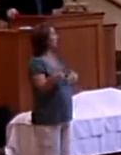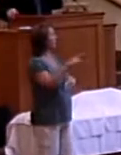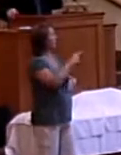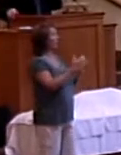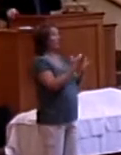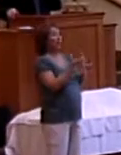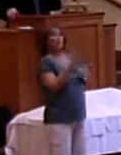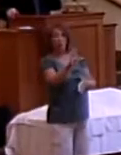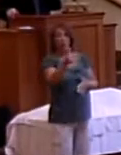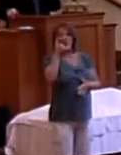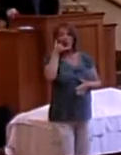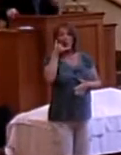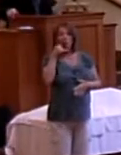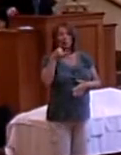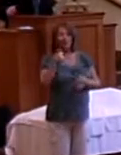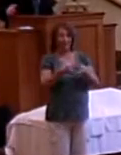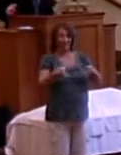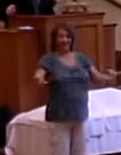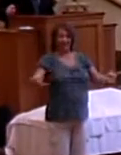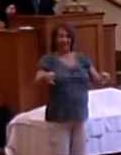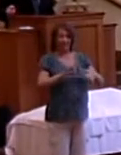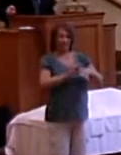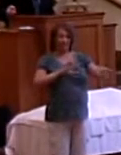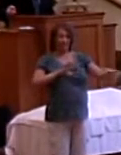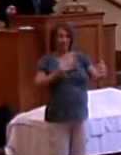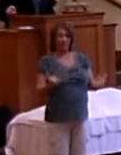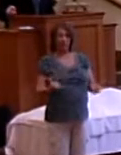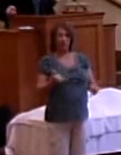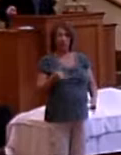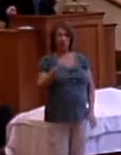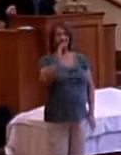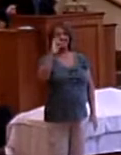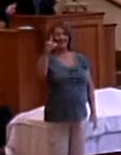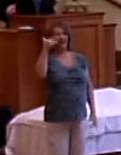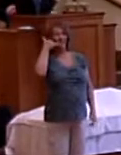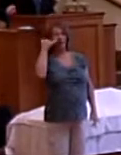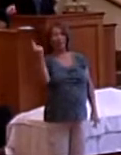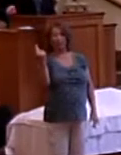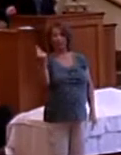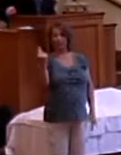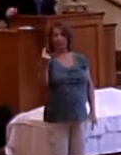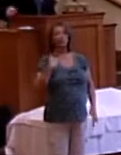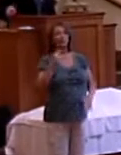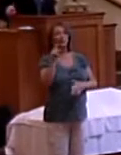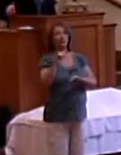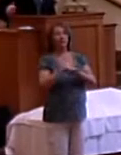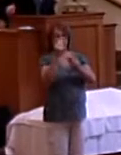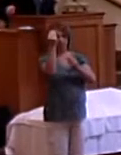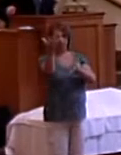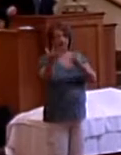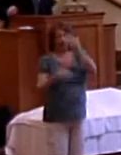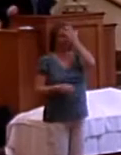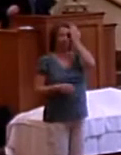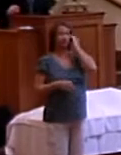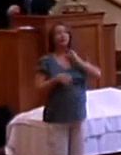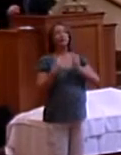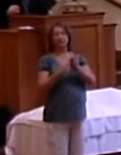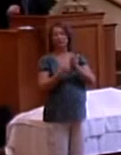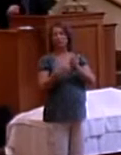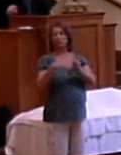and now you're just only on a cell phone. We'd really like to have that update. When we send out the one call now, it tells us that sometimes there's up